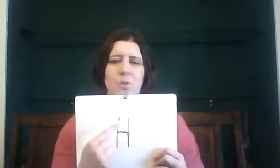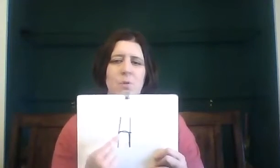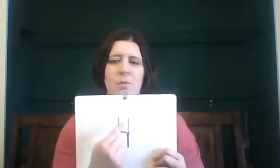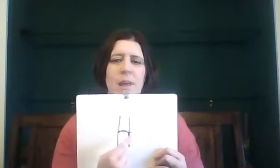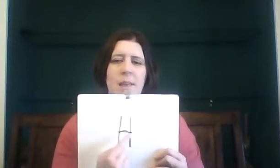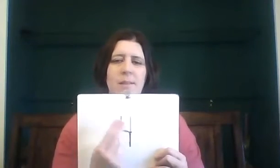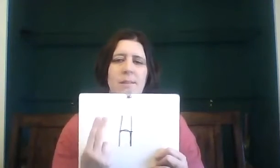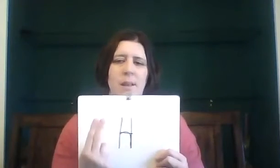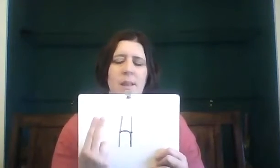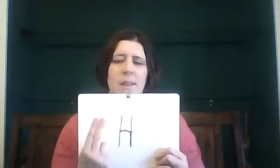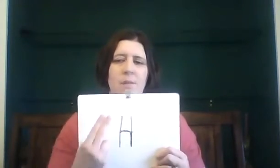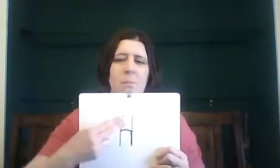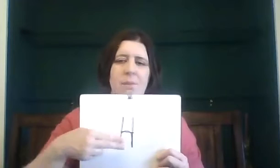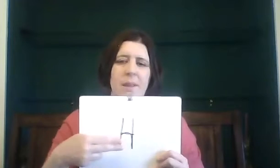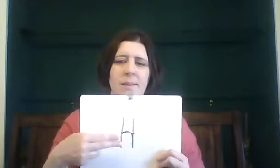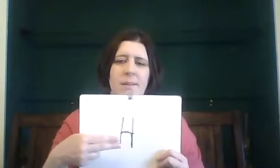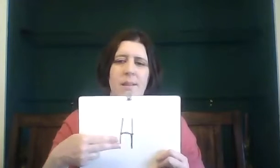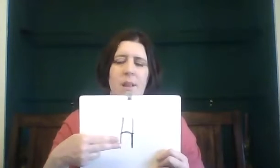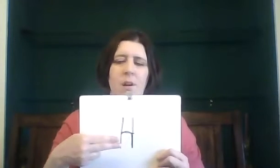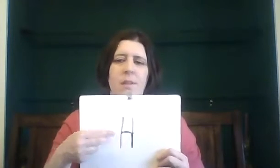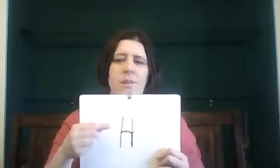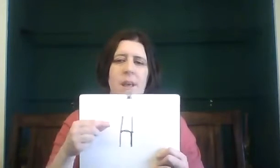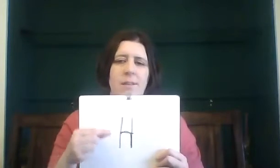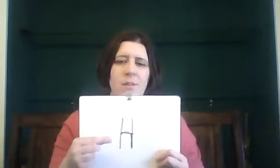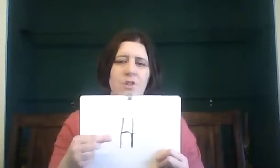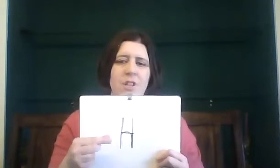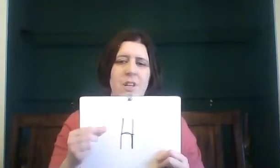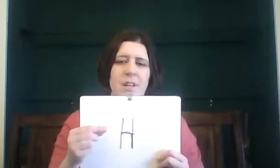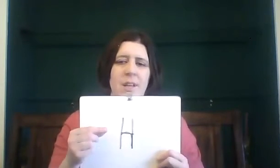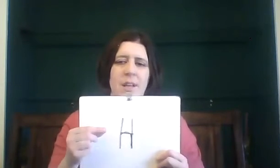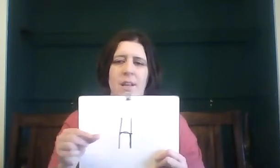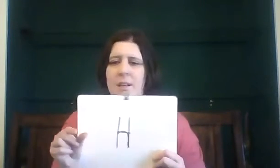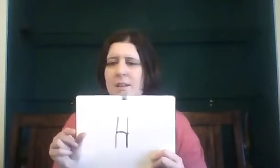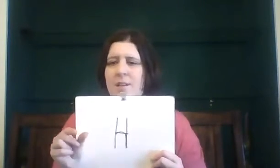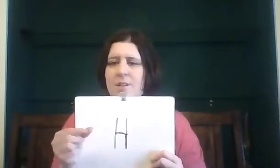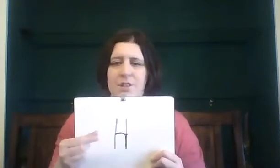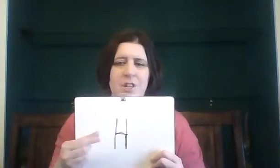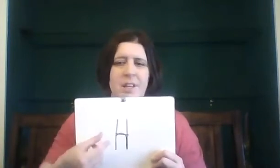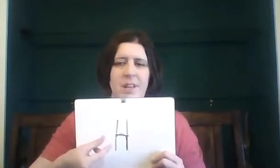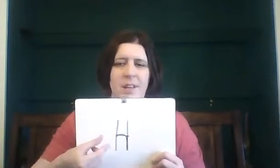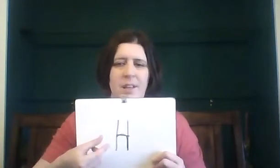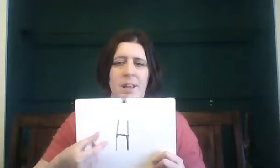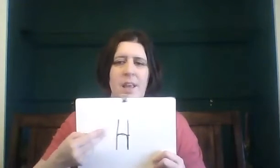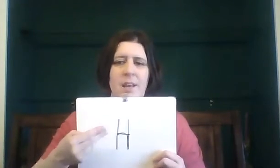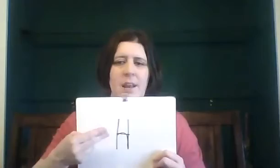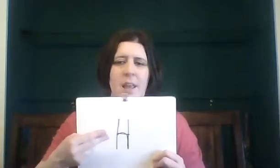two lines that represents, and they're on their side. So G, G, and